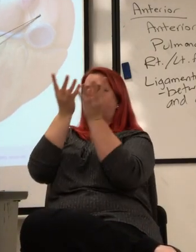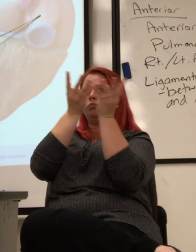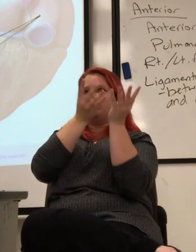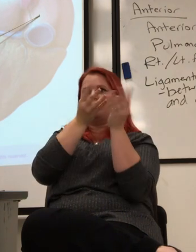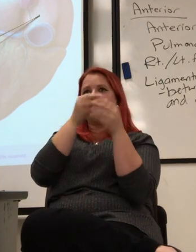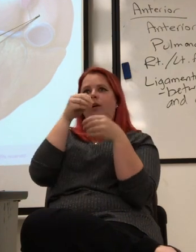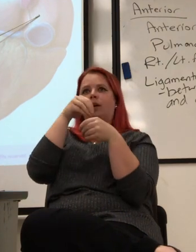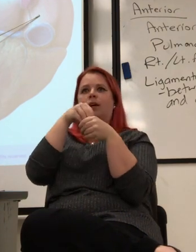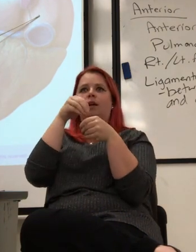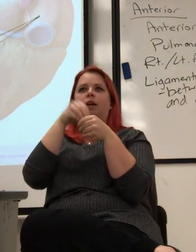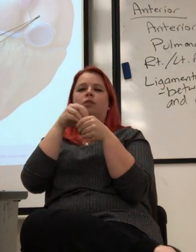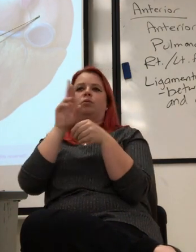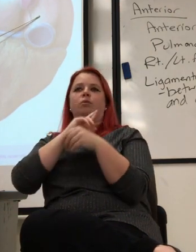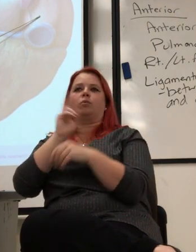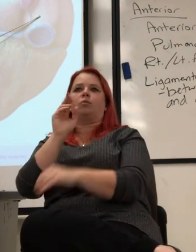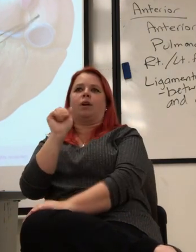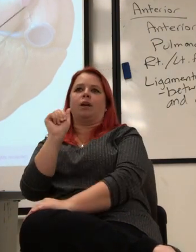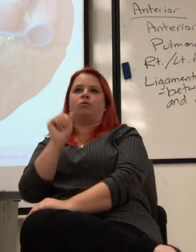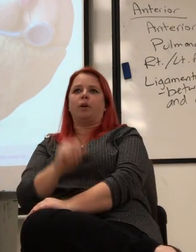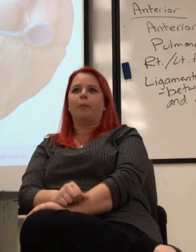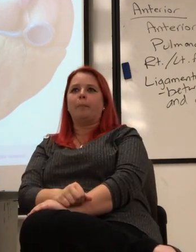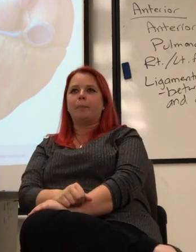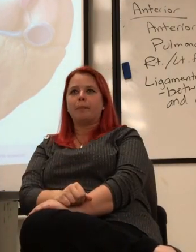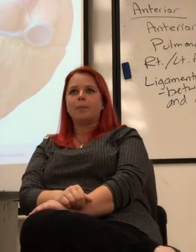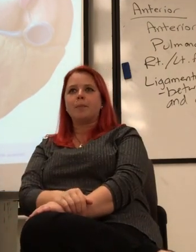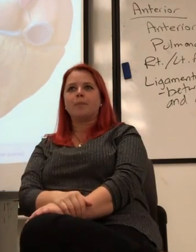right into the right atrium.